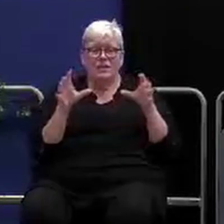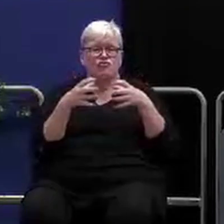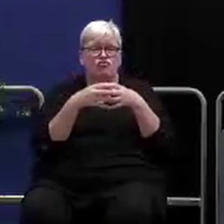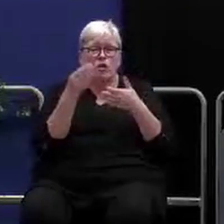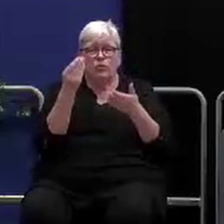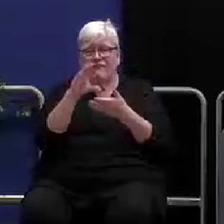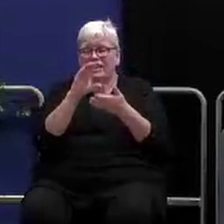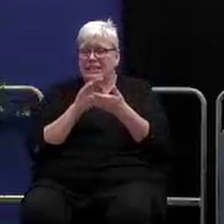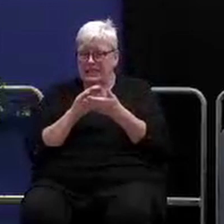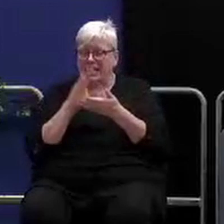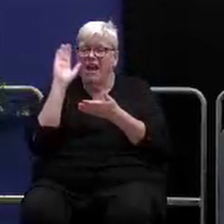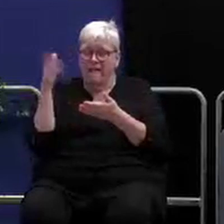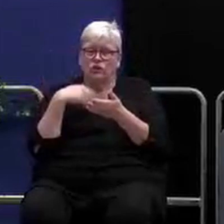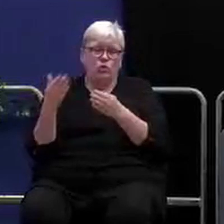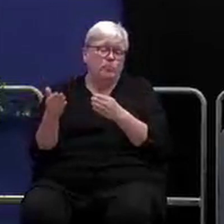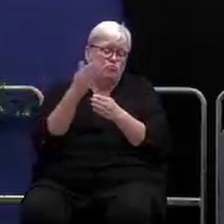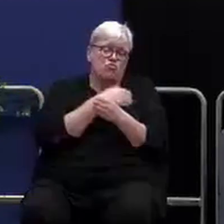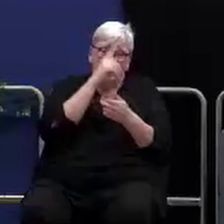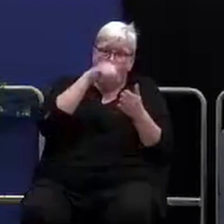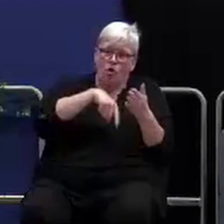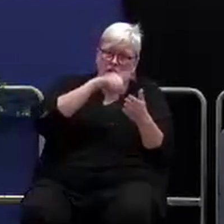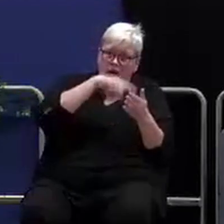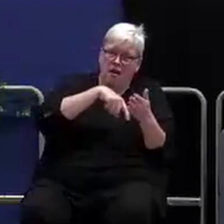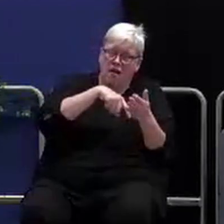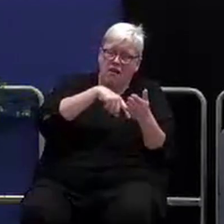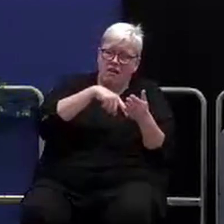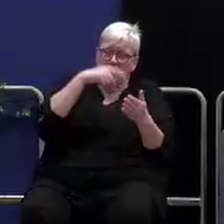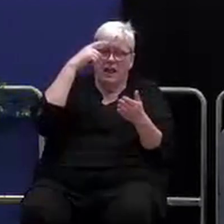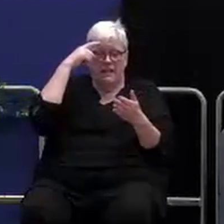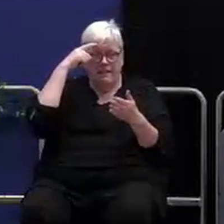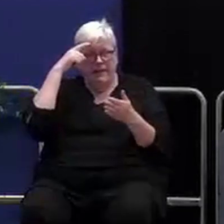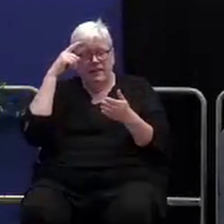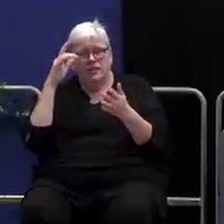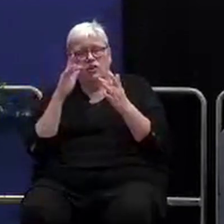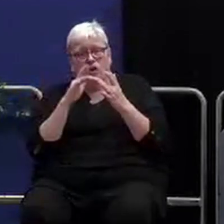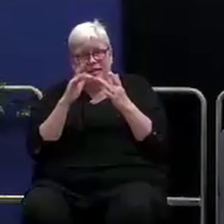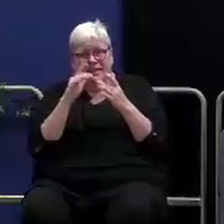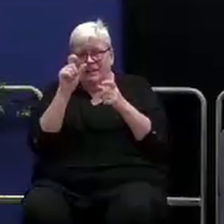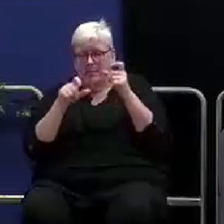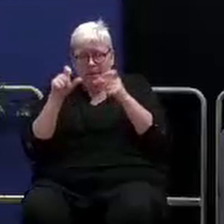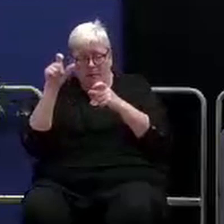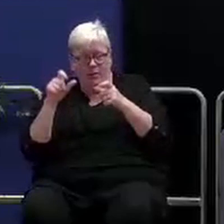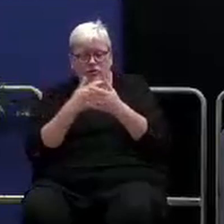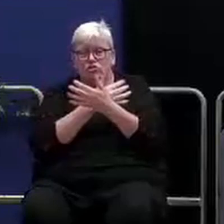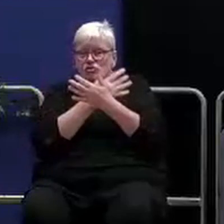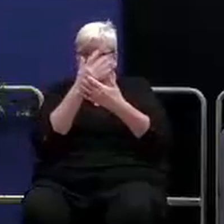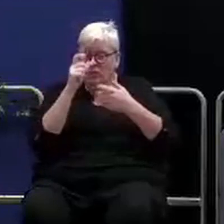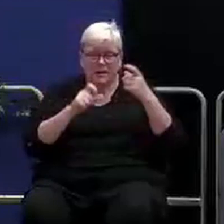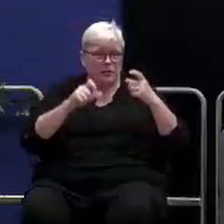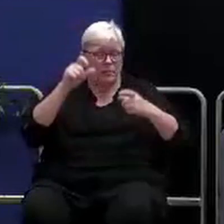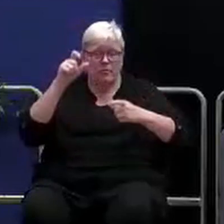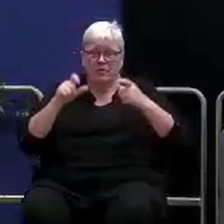have to get pre-orders effectively. And so I've been contacting people, and so many people